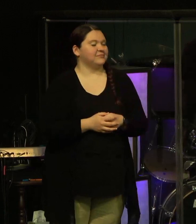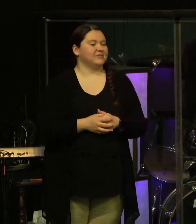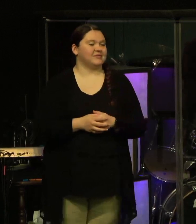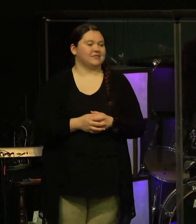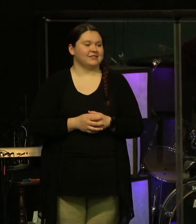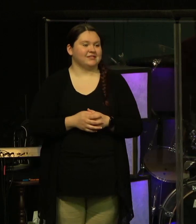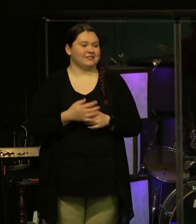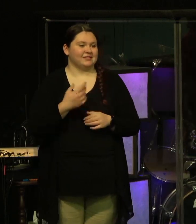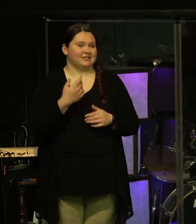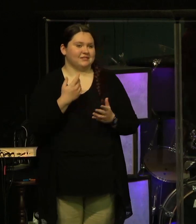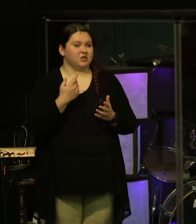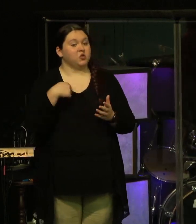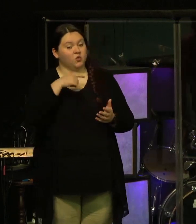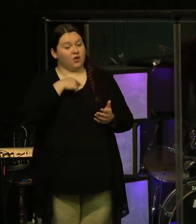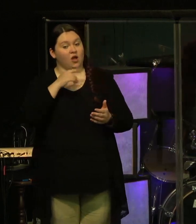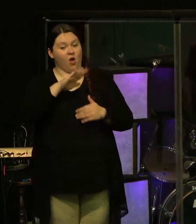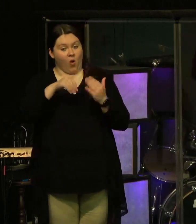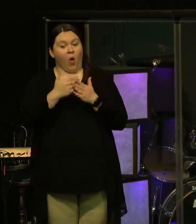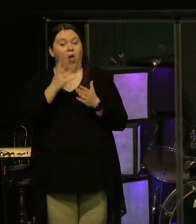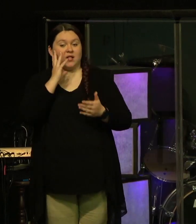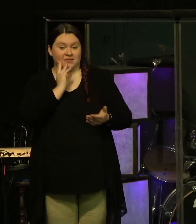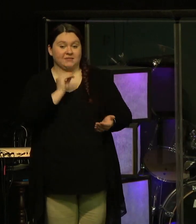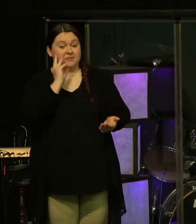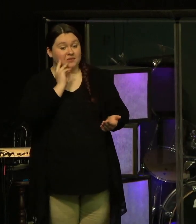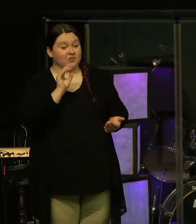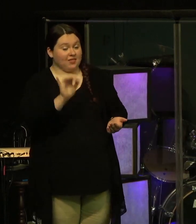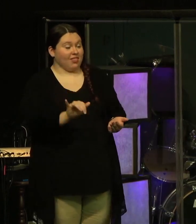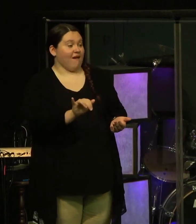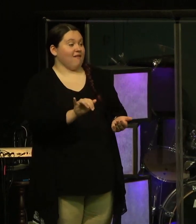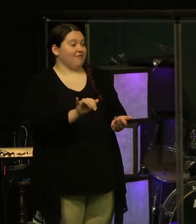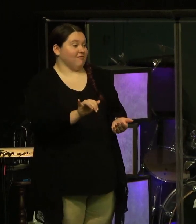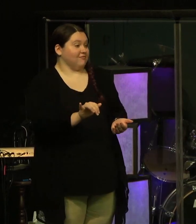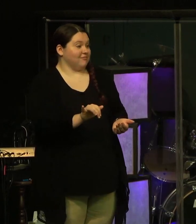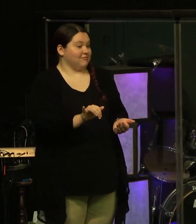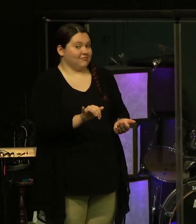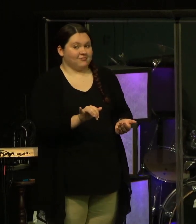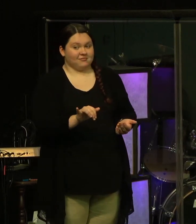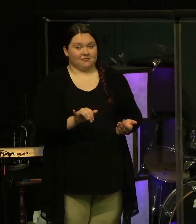I'm not making fun. We've all been there. Yeah.